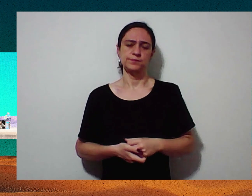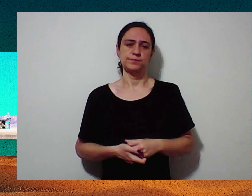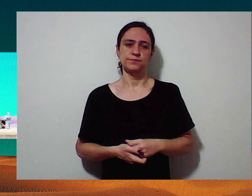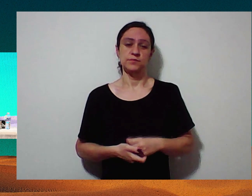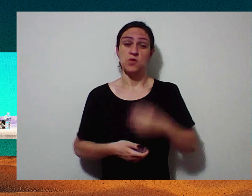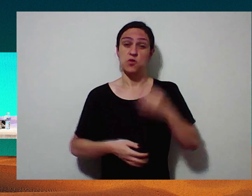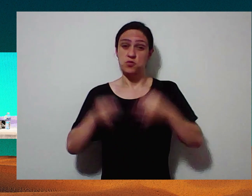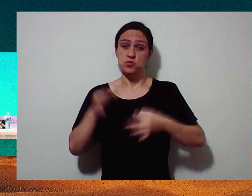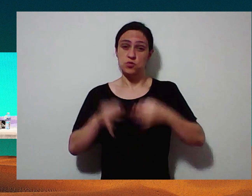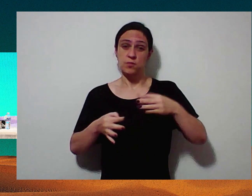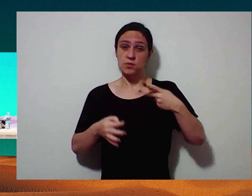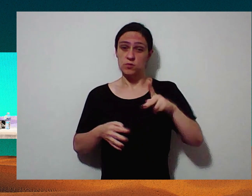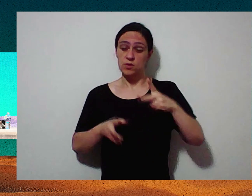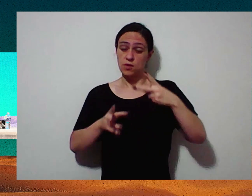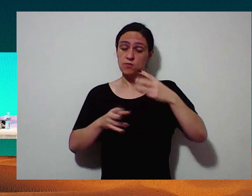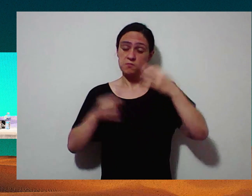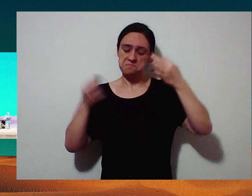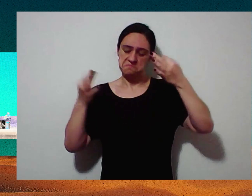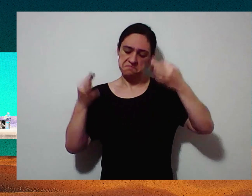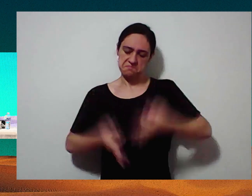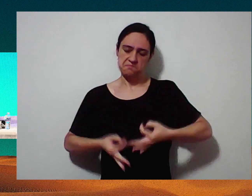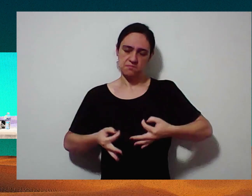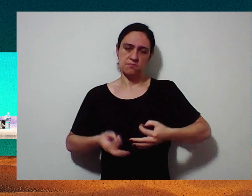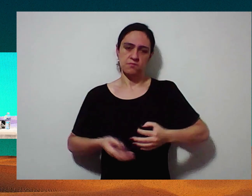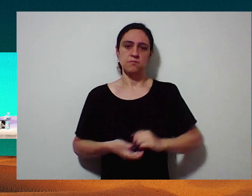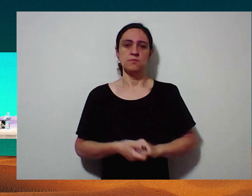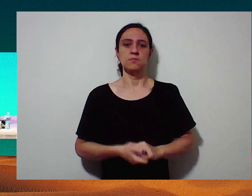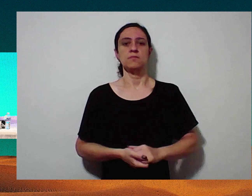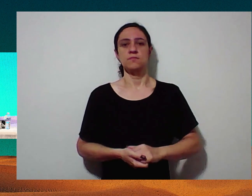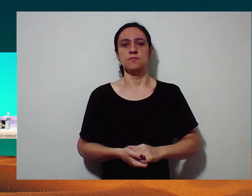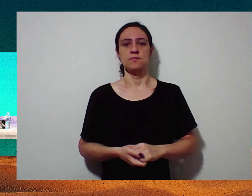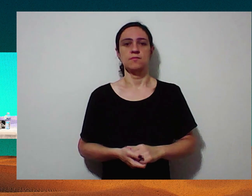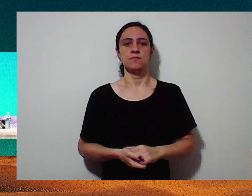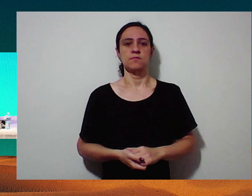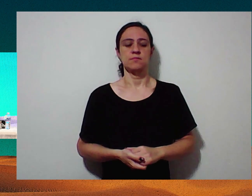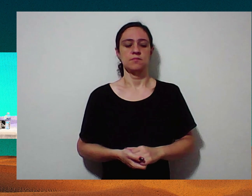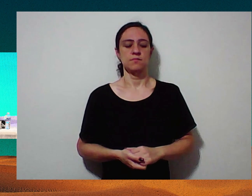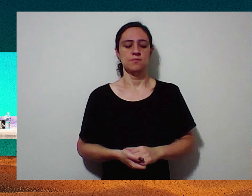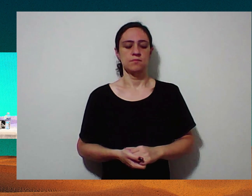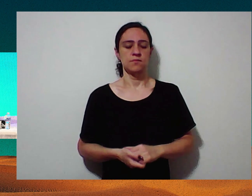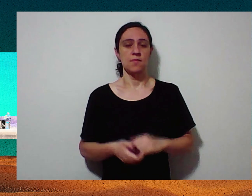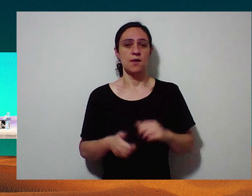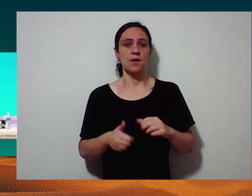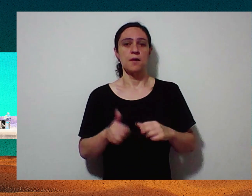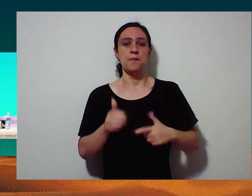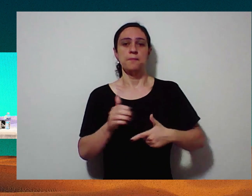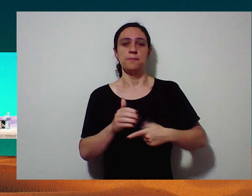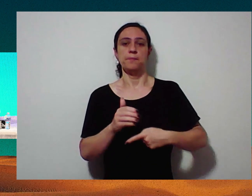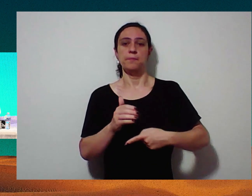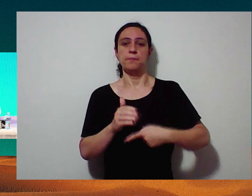Ó Senhor, aí vamos para 1 Coríntios 15, So let's go to 1 Corinthians 15,